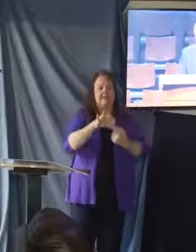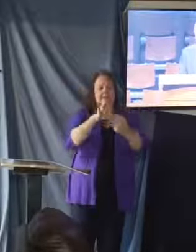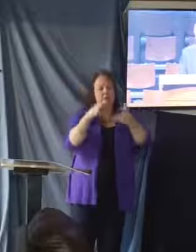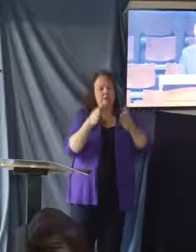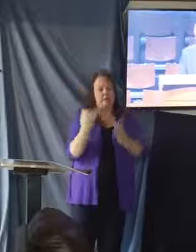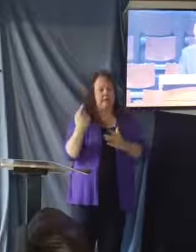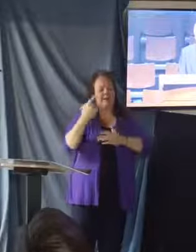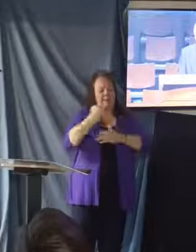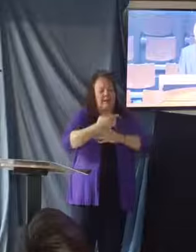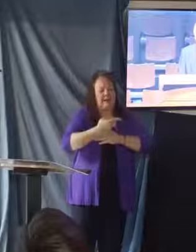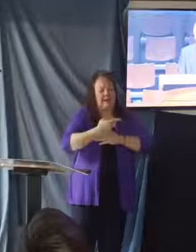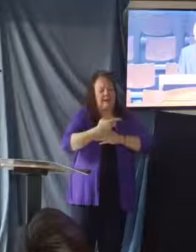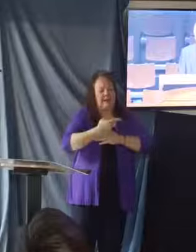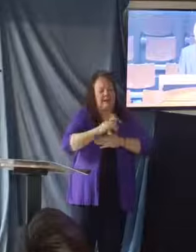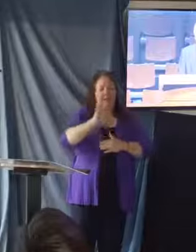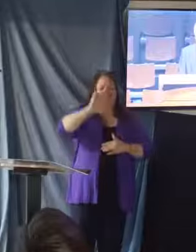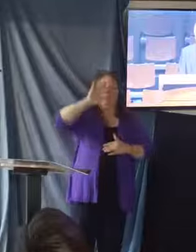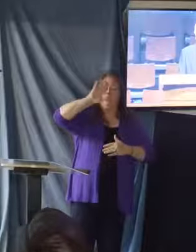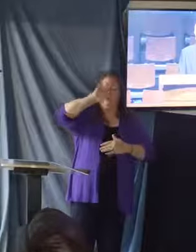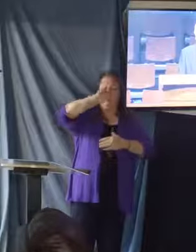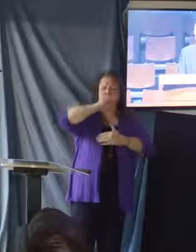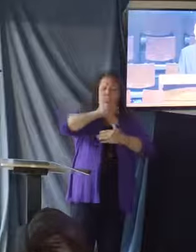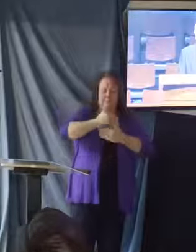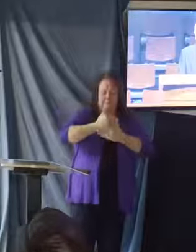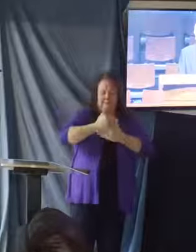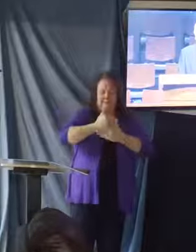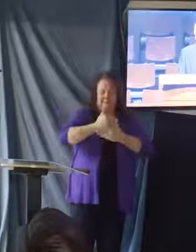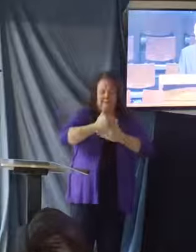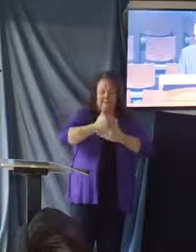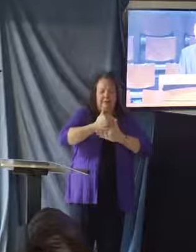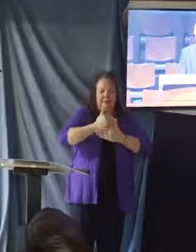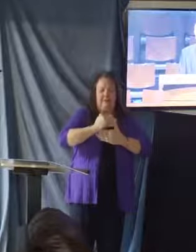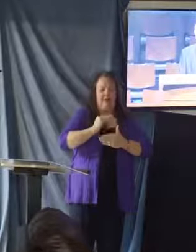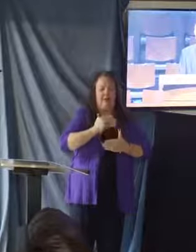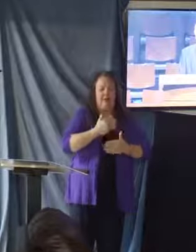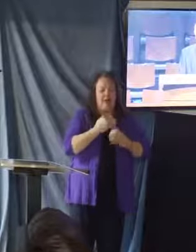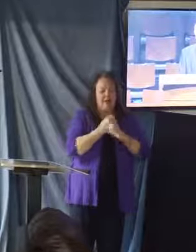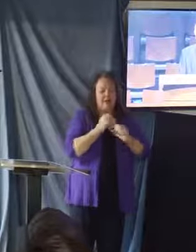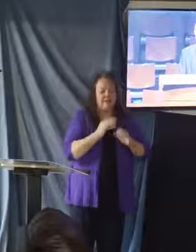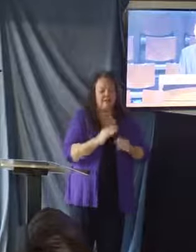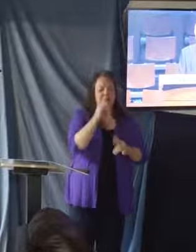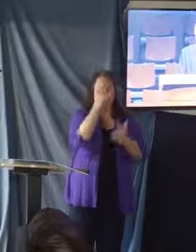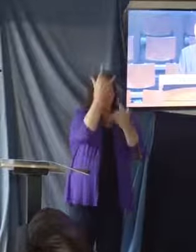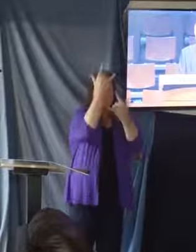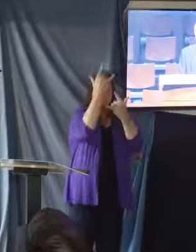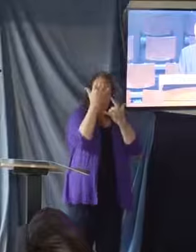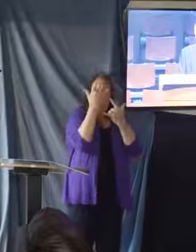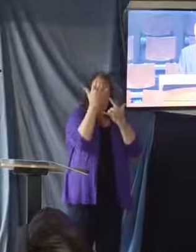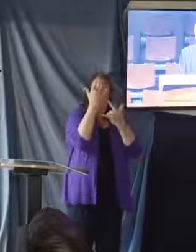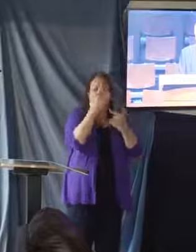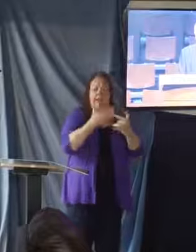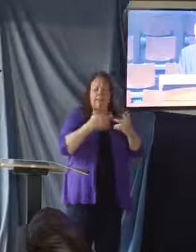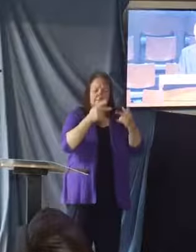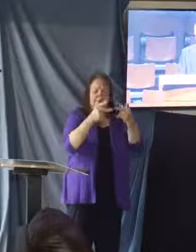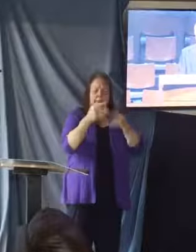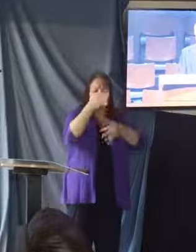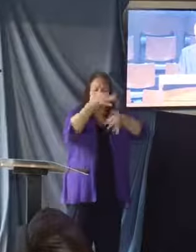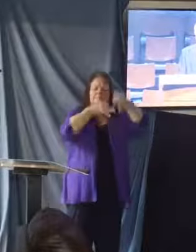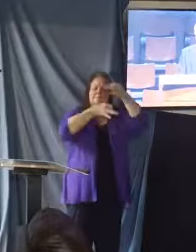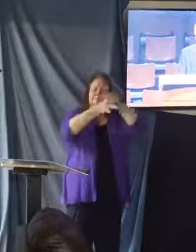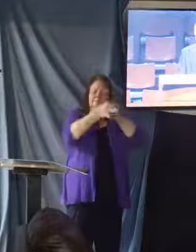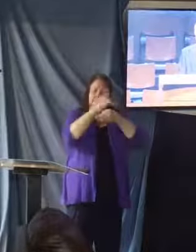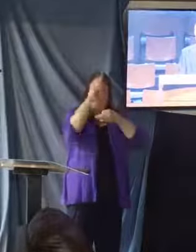today, that your Son, our Savior, the one who loved us and died for us, is